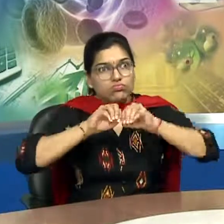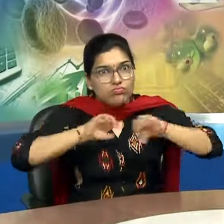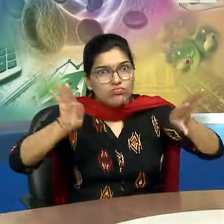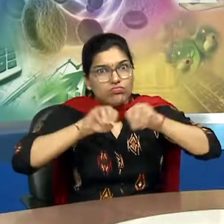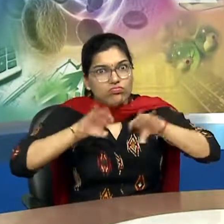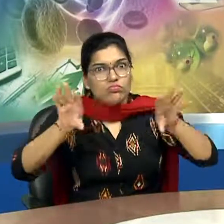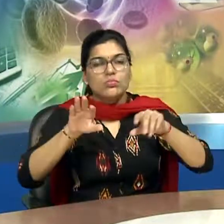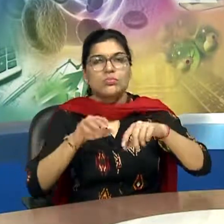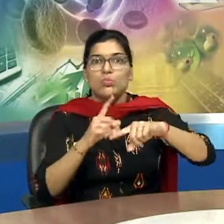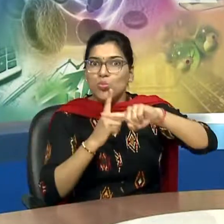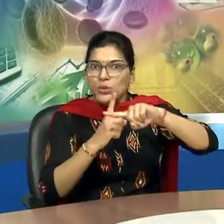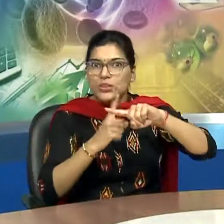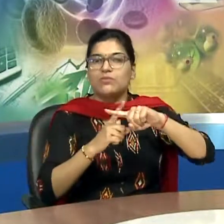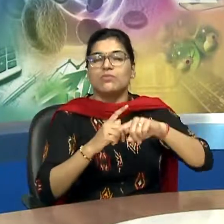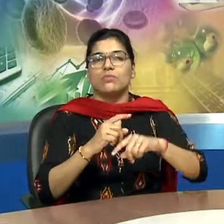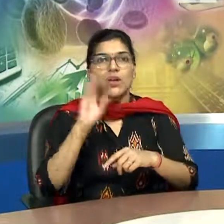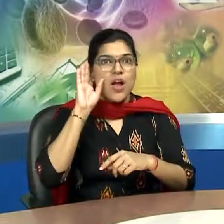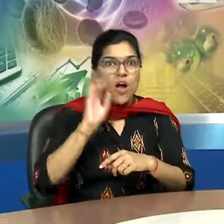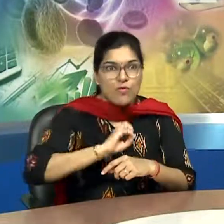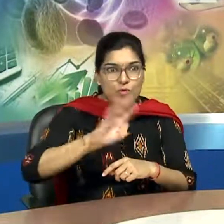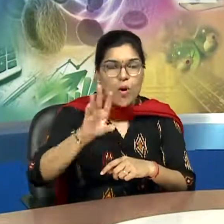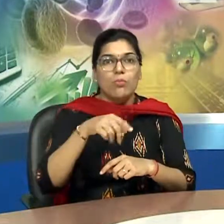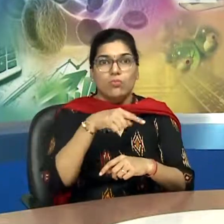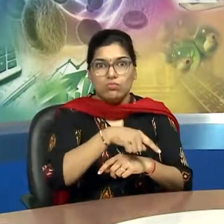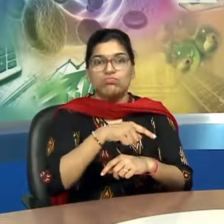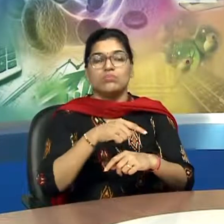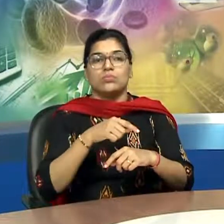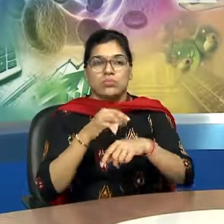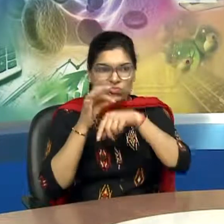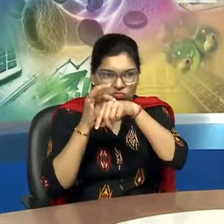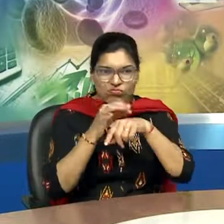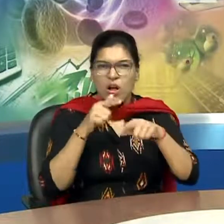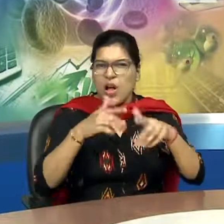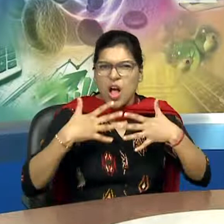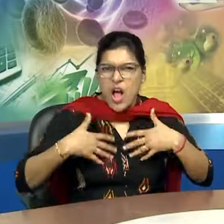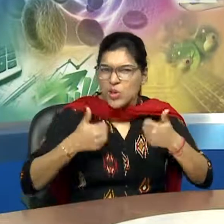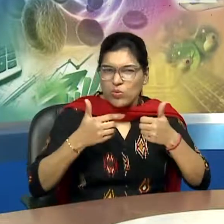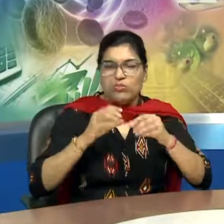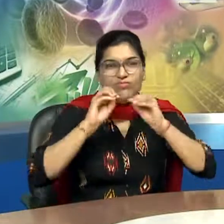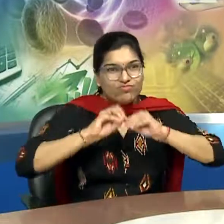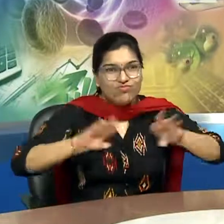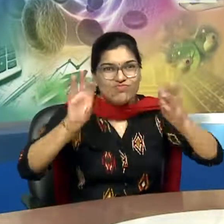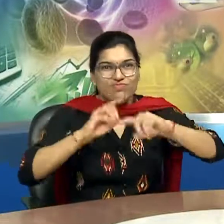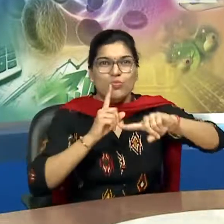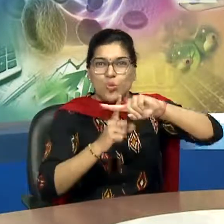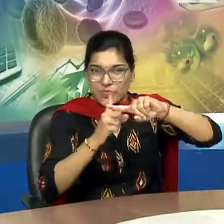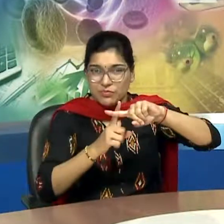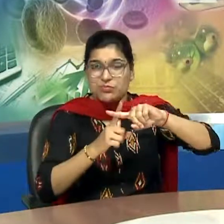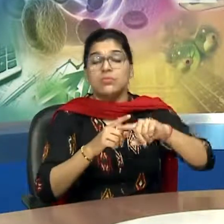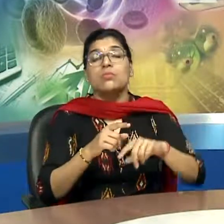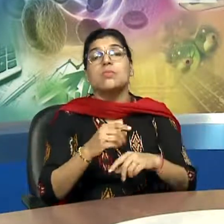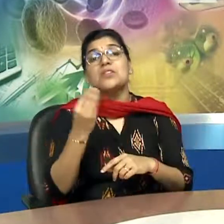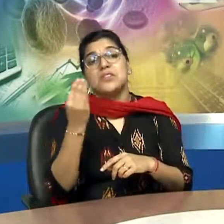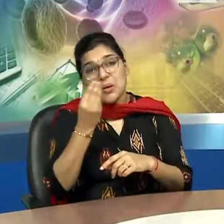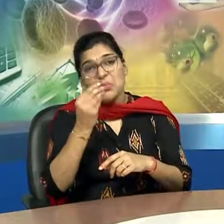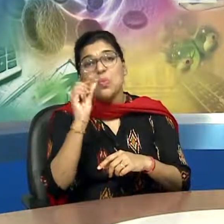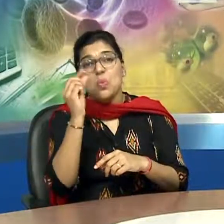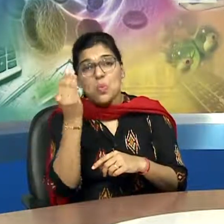But in doing so, what do? We send a positive message to all those people